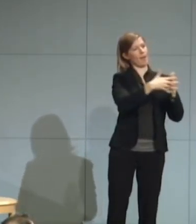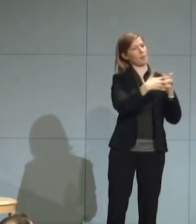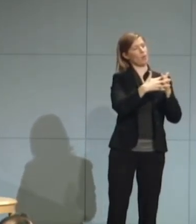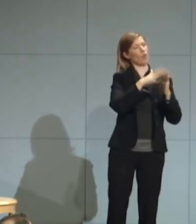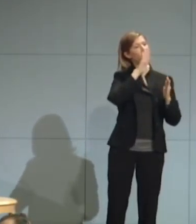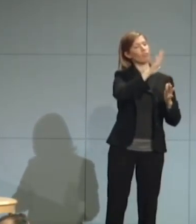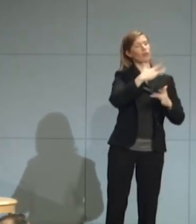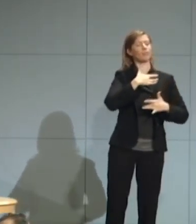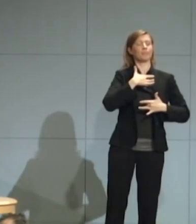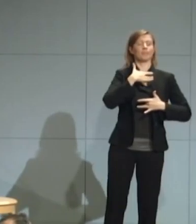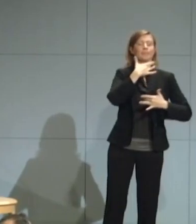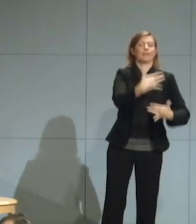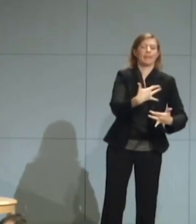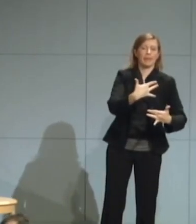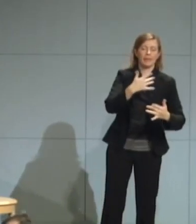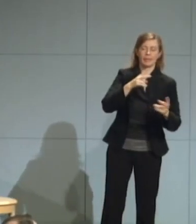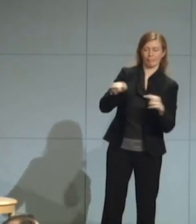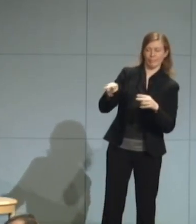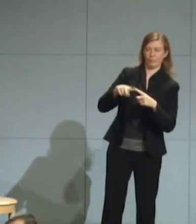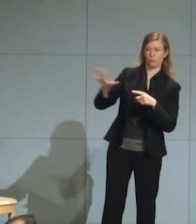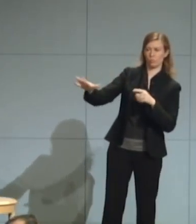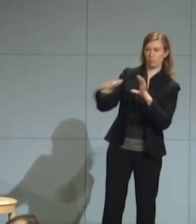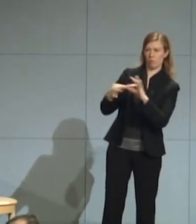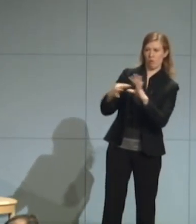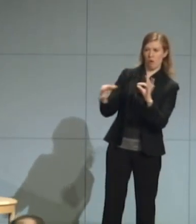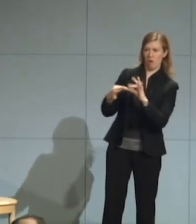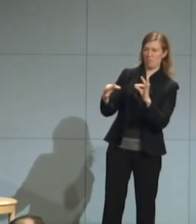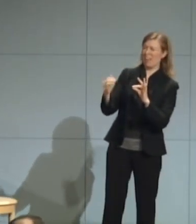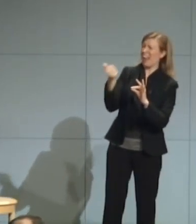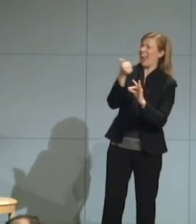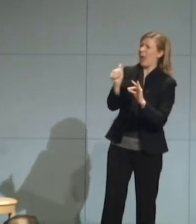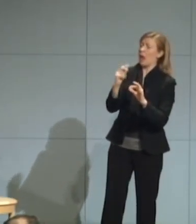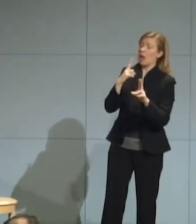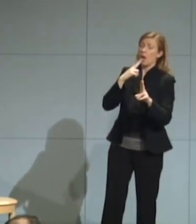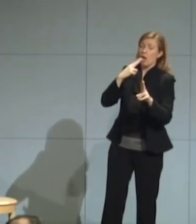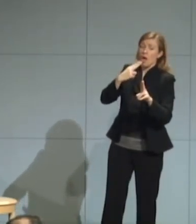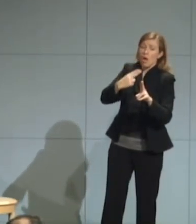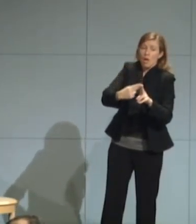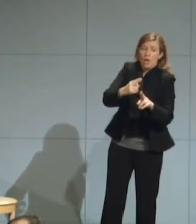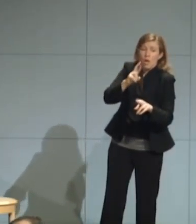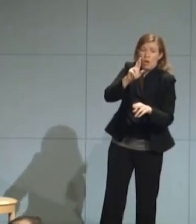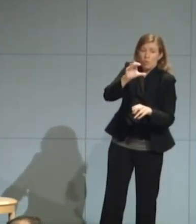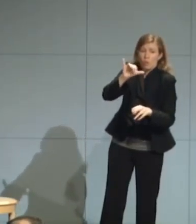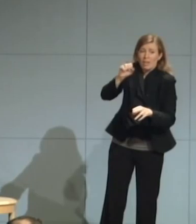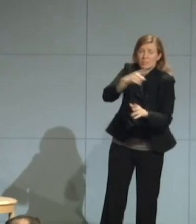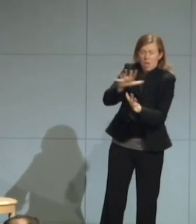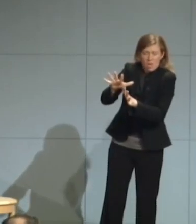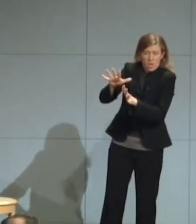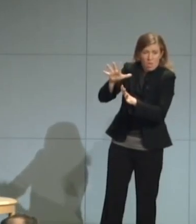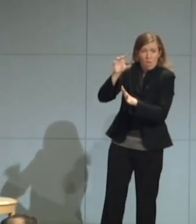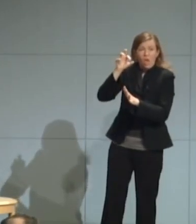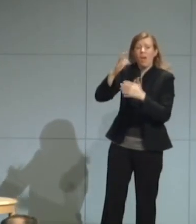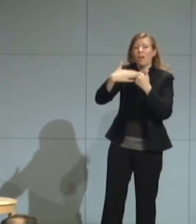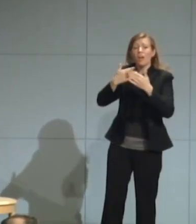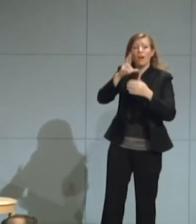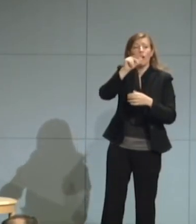see history the same way, right? And we don't see it the same way because we haven't lived it the same way. We